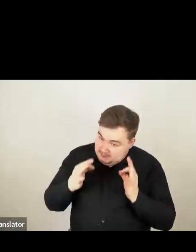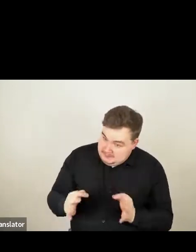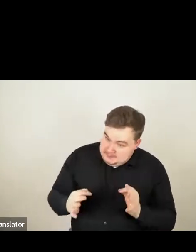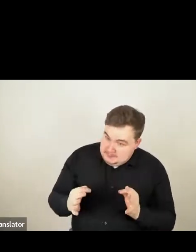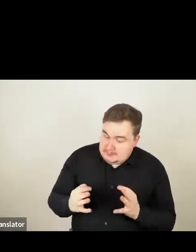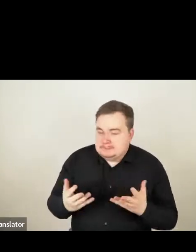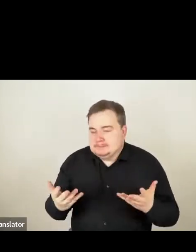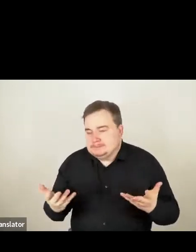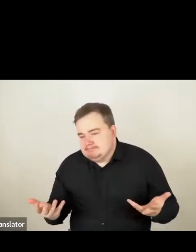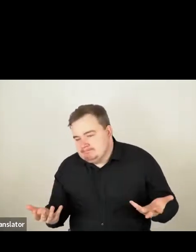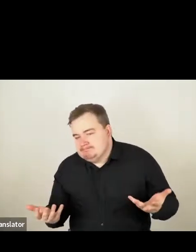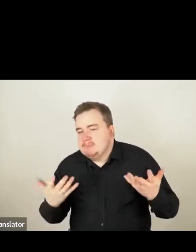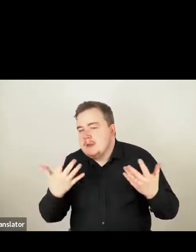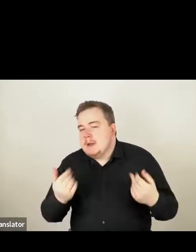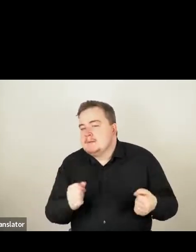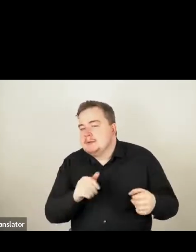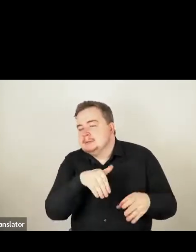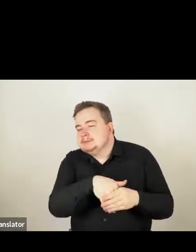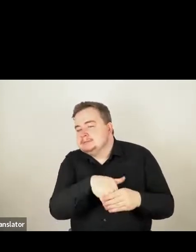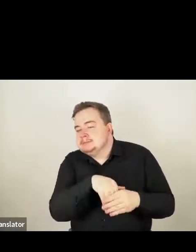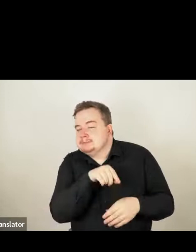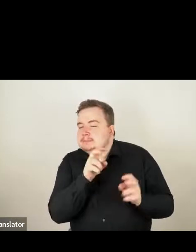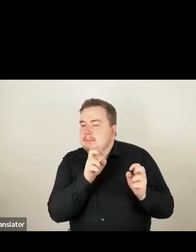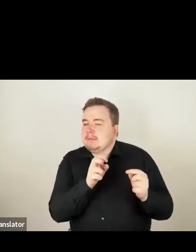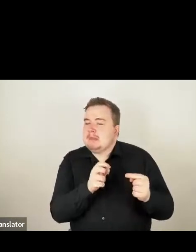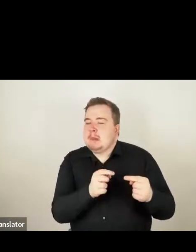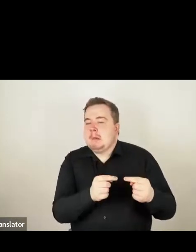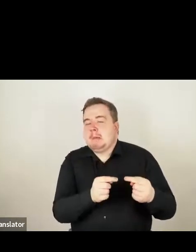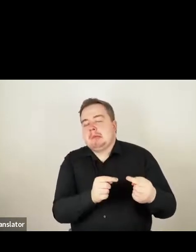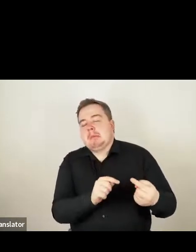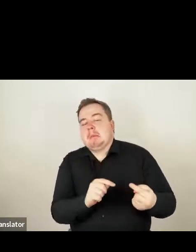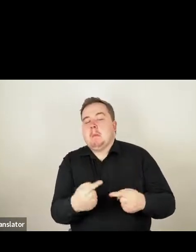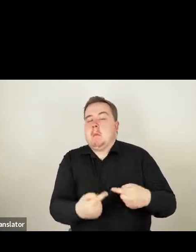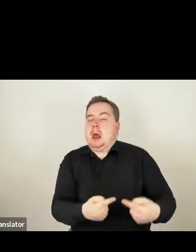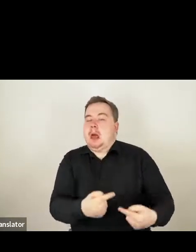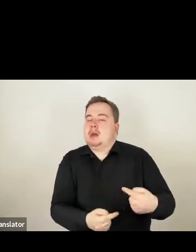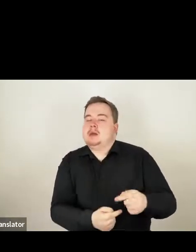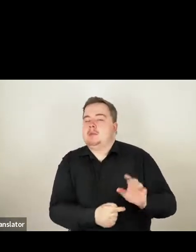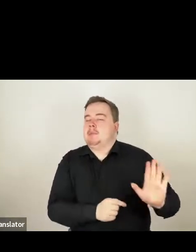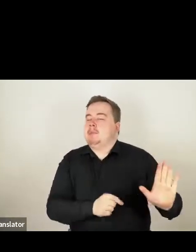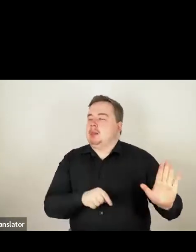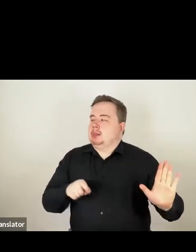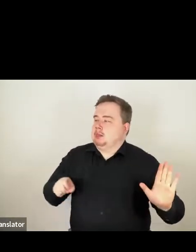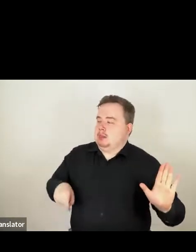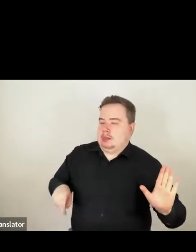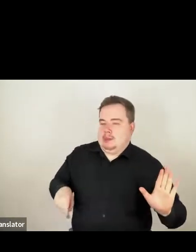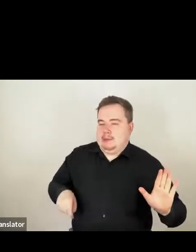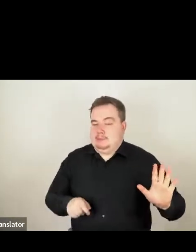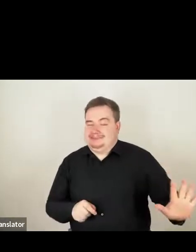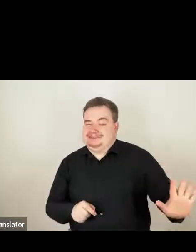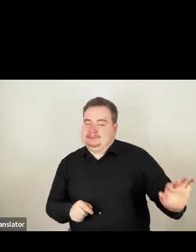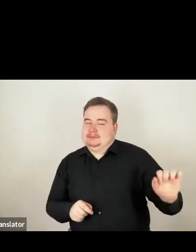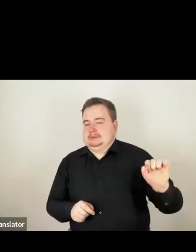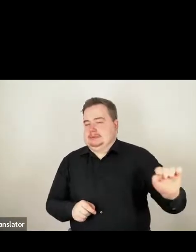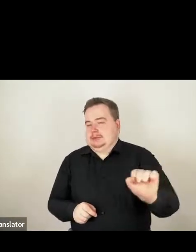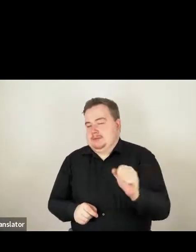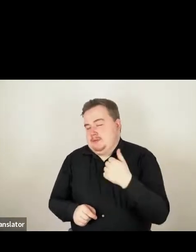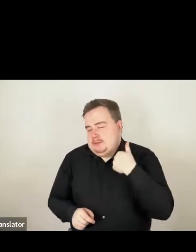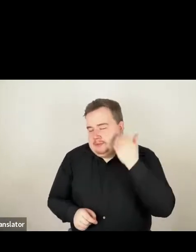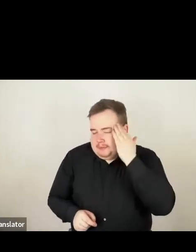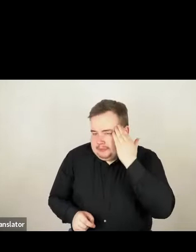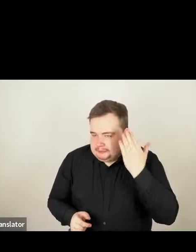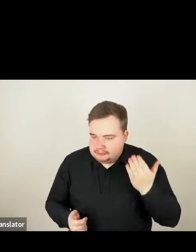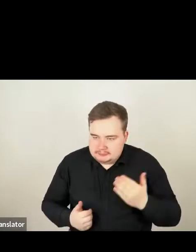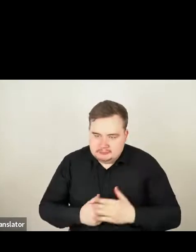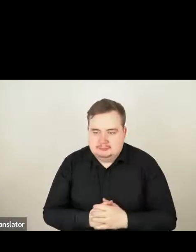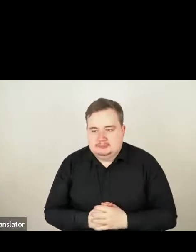also the politics that are going on there. It's also a competitive environment. It's a